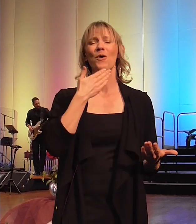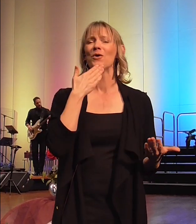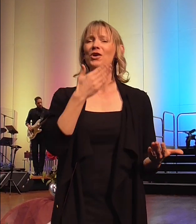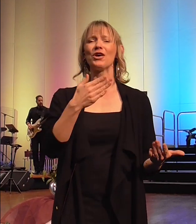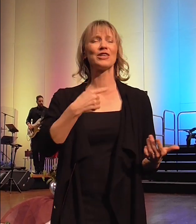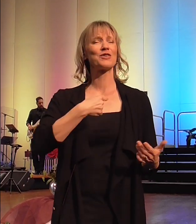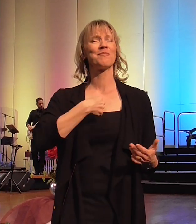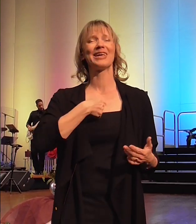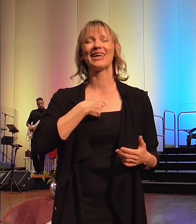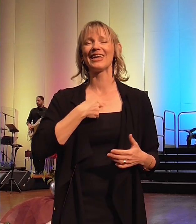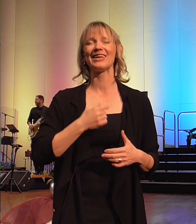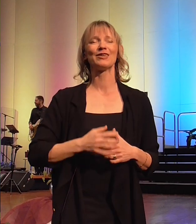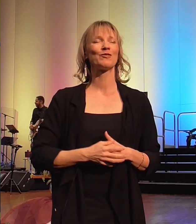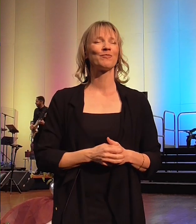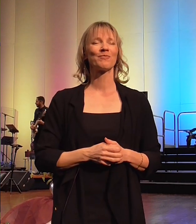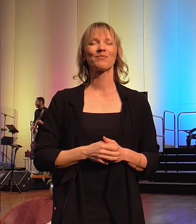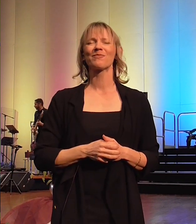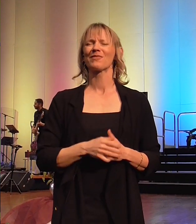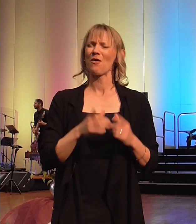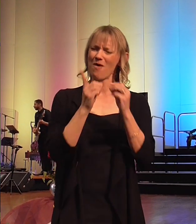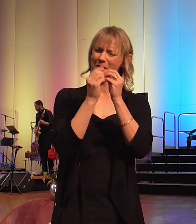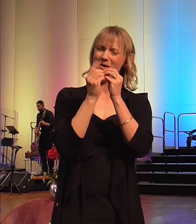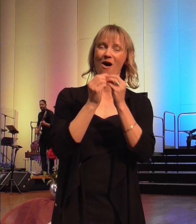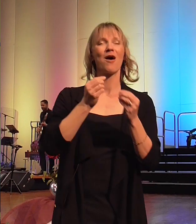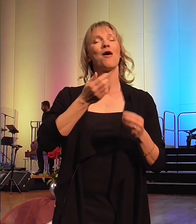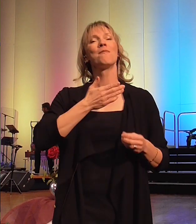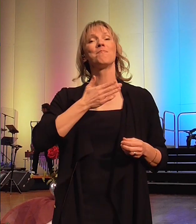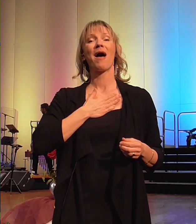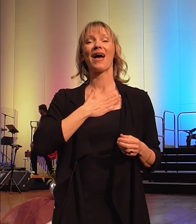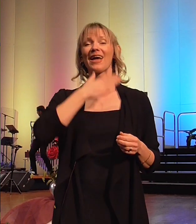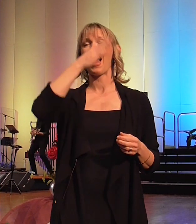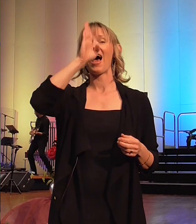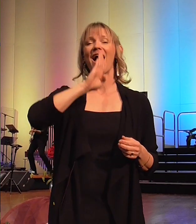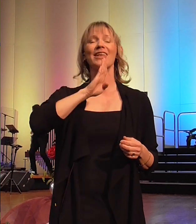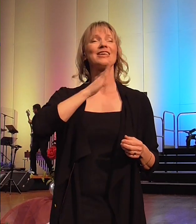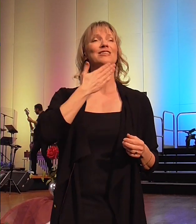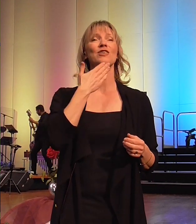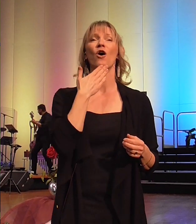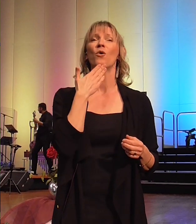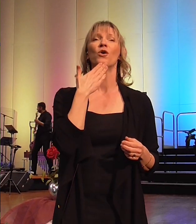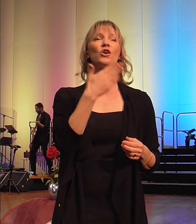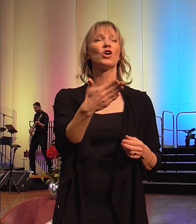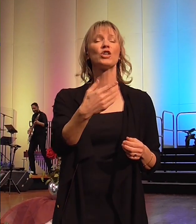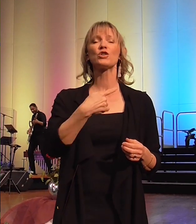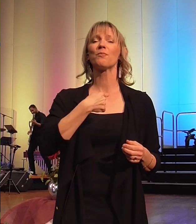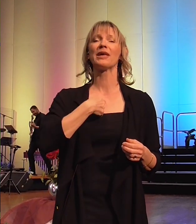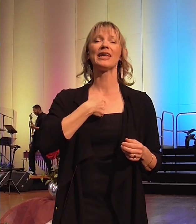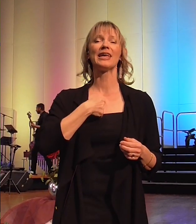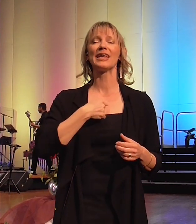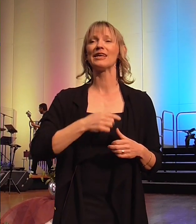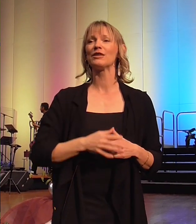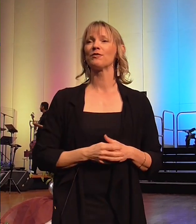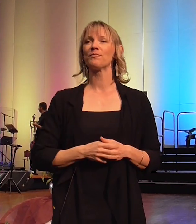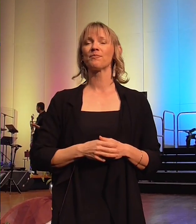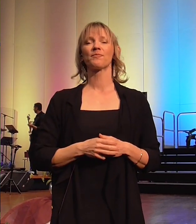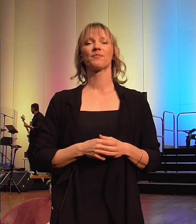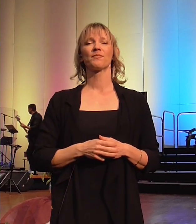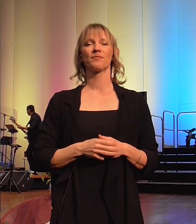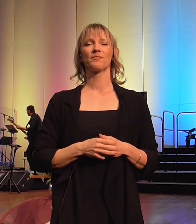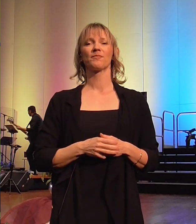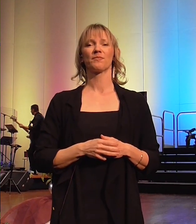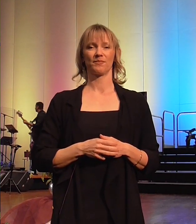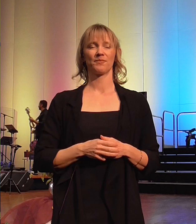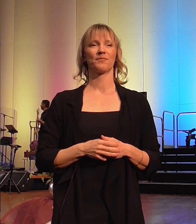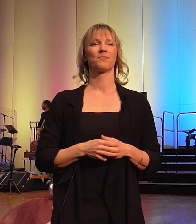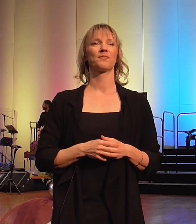so good to me. One more time. Don't you know? My God is so good to me.